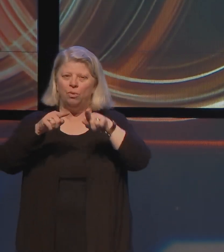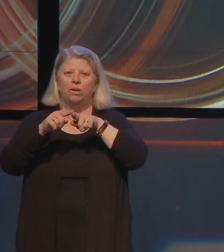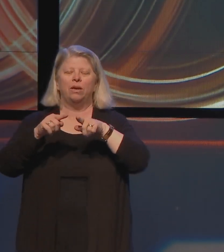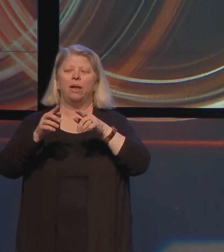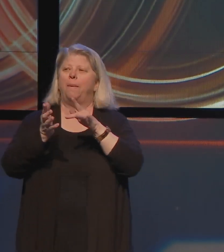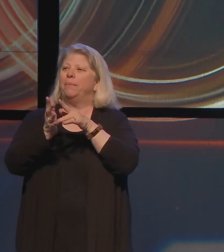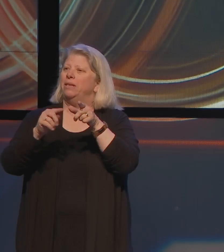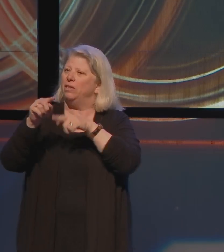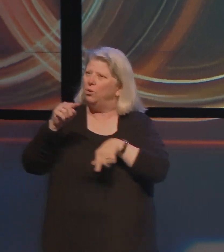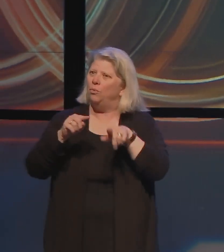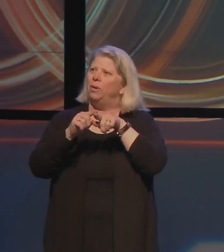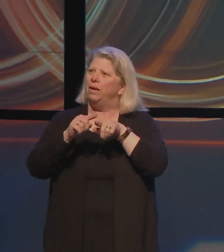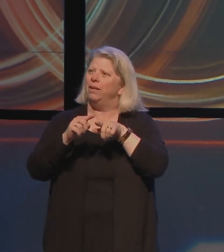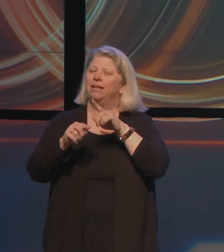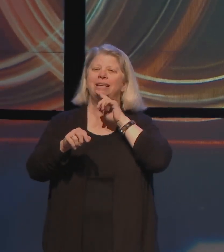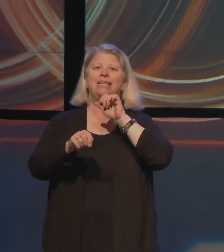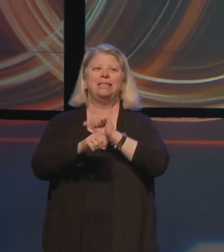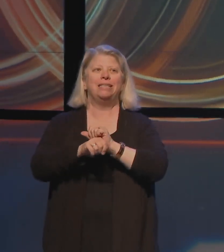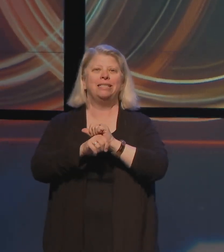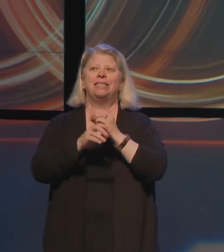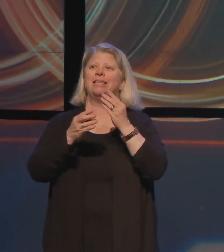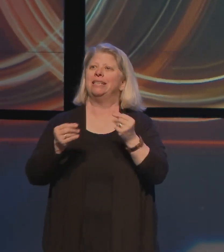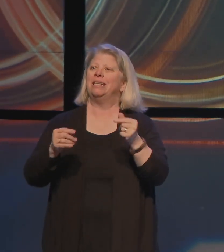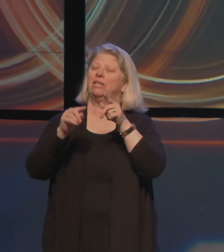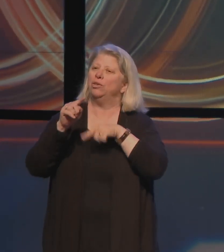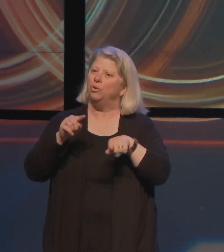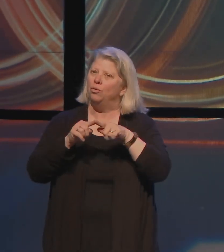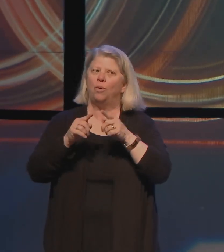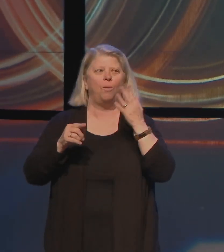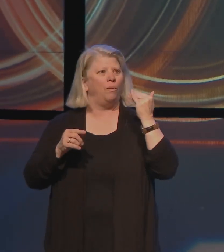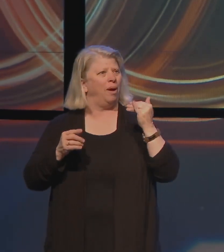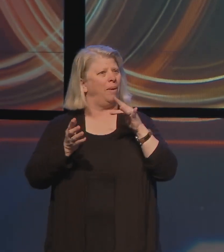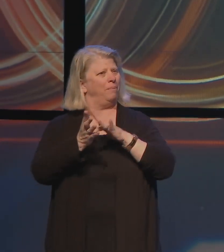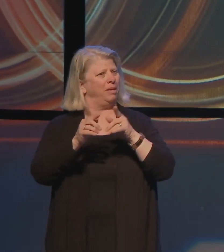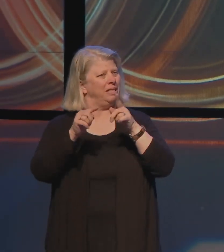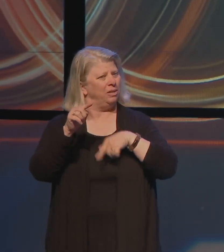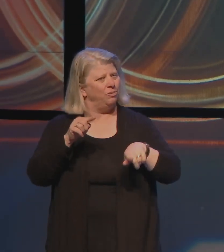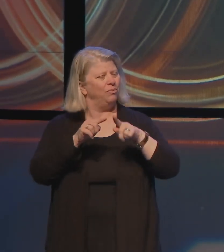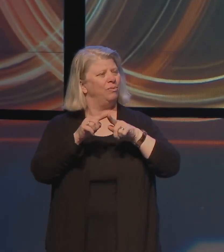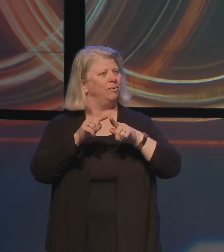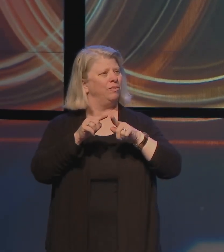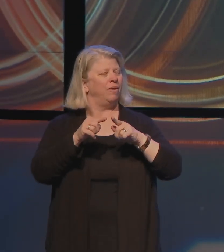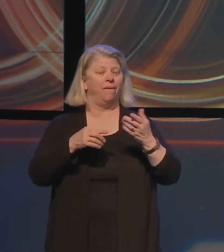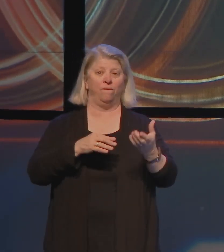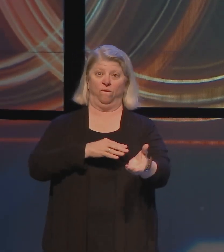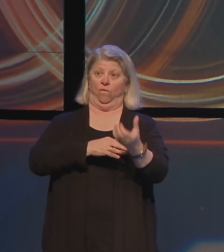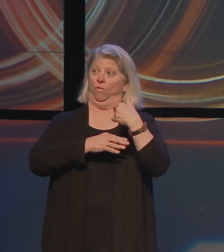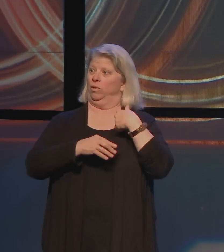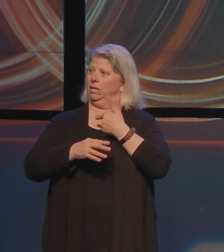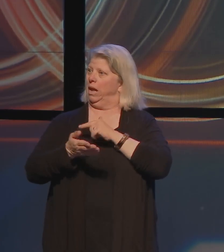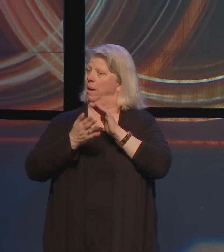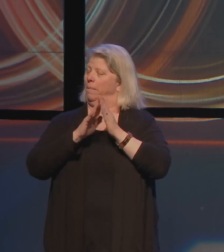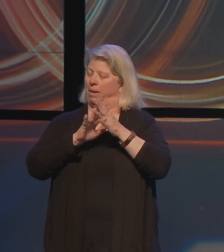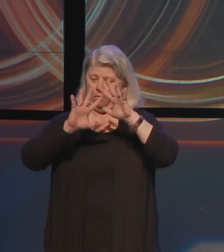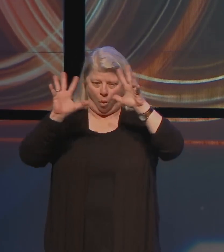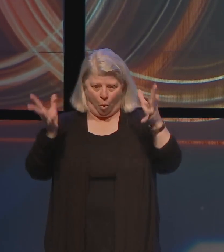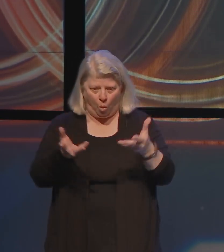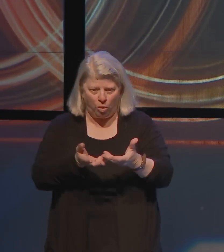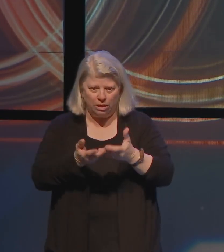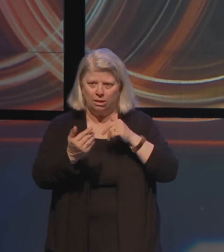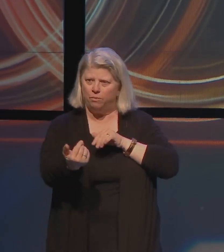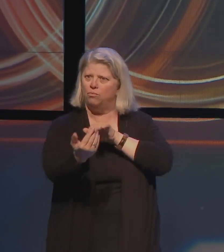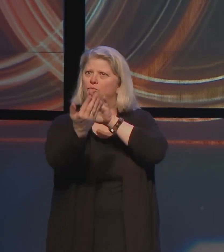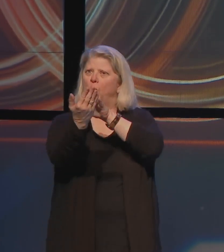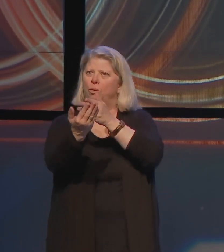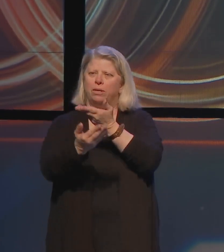the medicine wheel is the healing circle. Because the medicine wheel forces us to be holistic in our approach